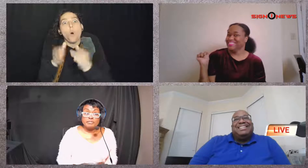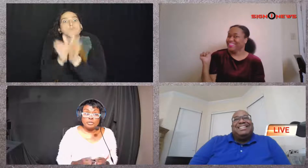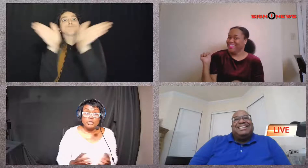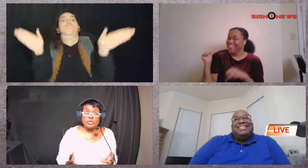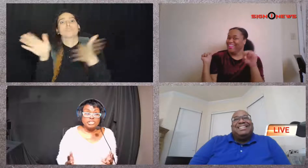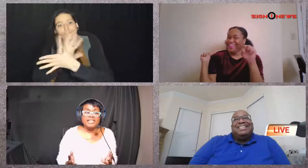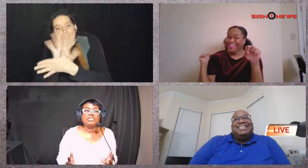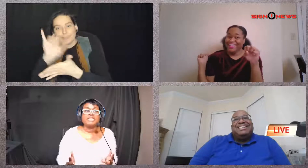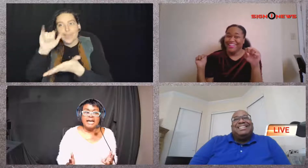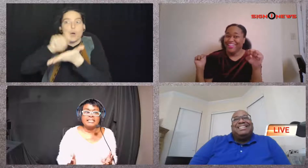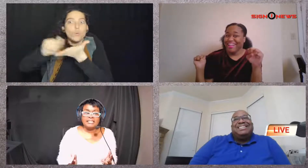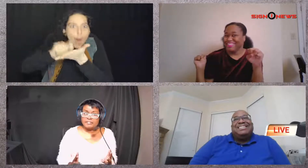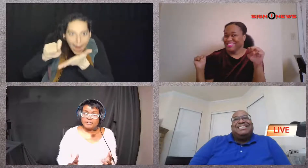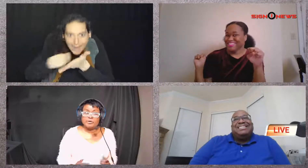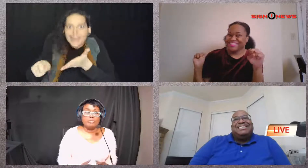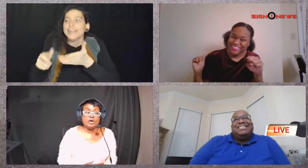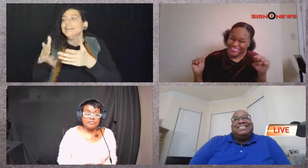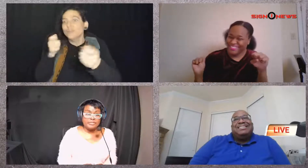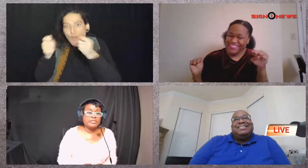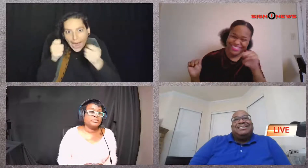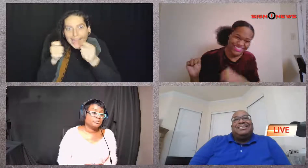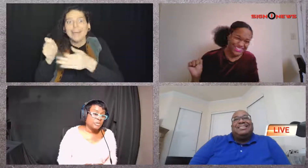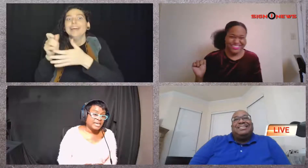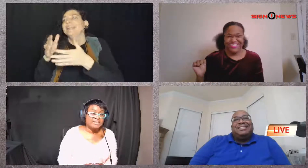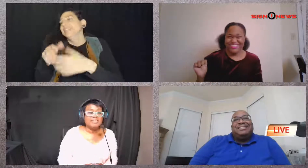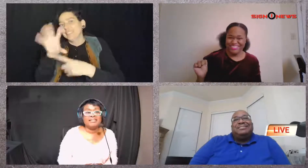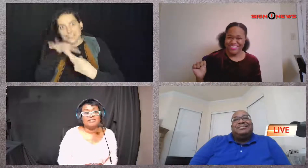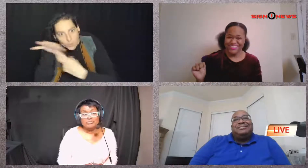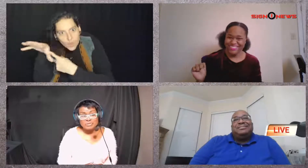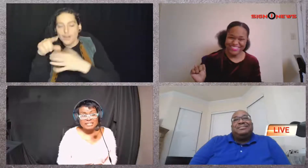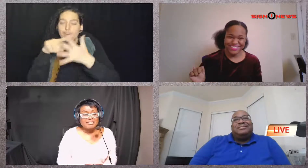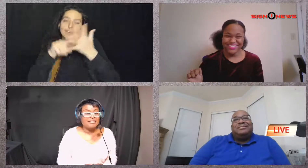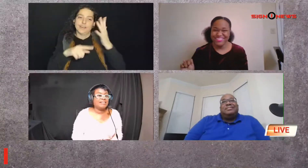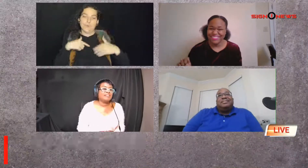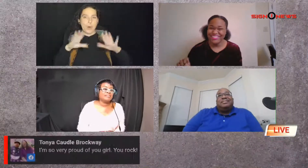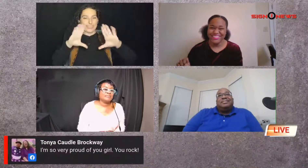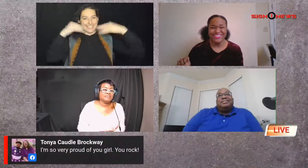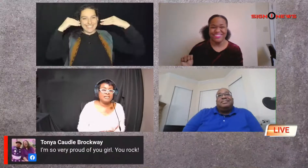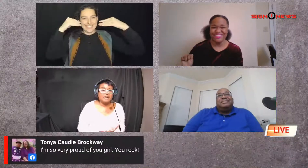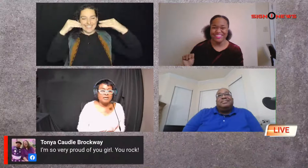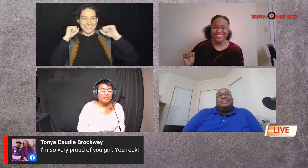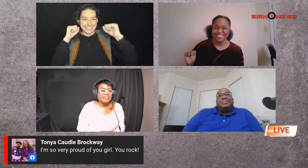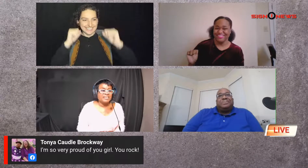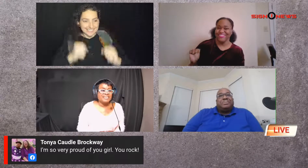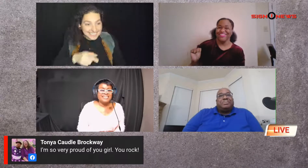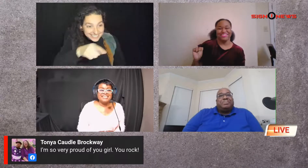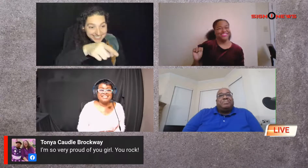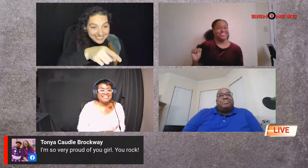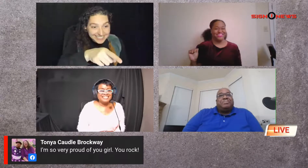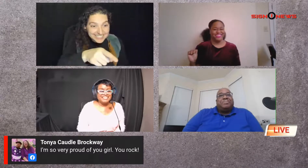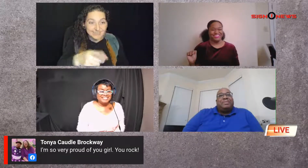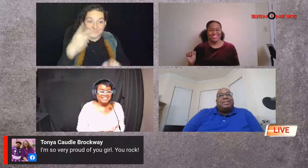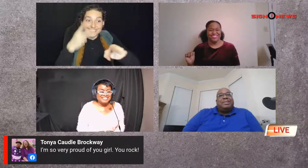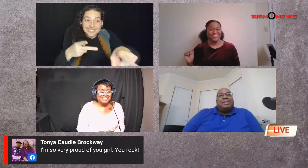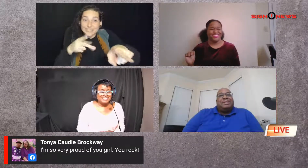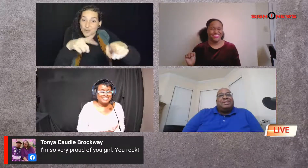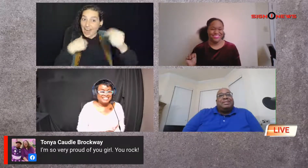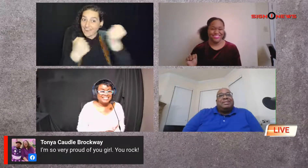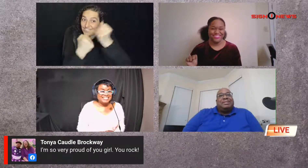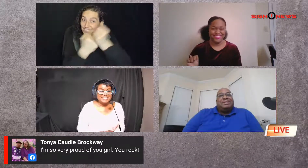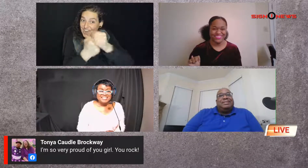Now, film is not just acting, it's a very broad field. There's writing, there's directing, there's videography, you